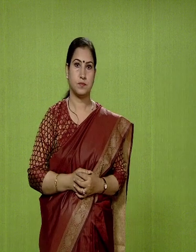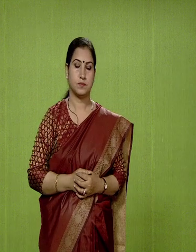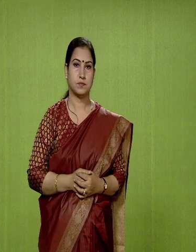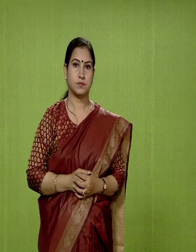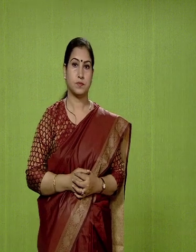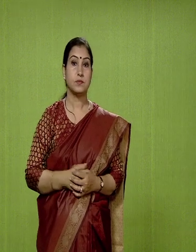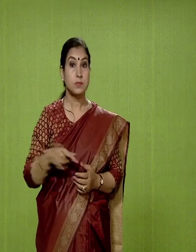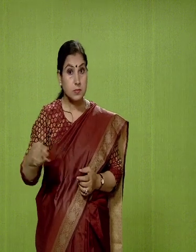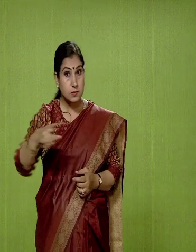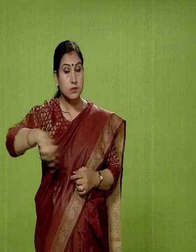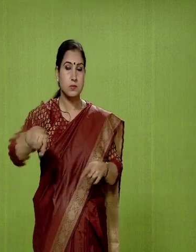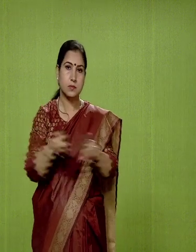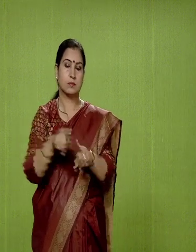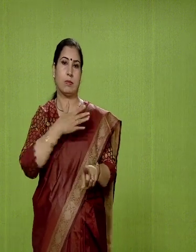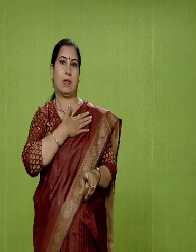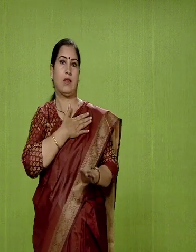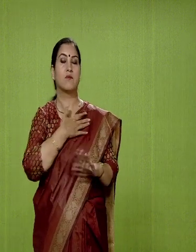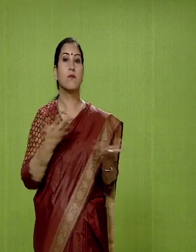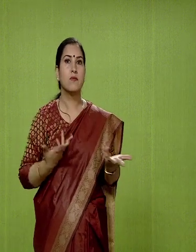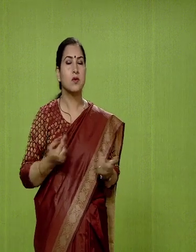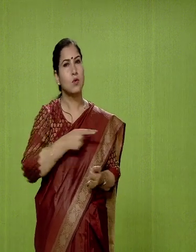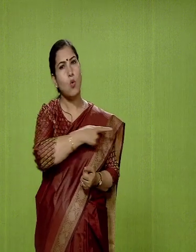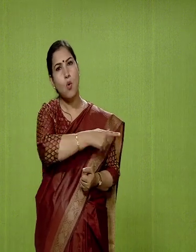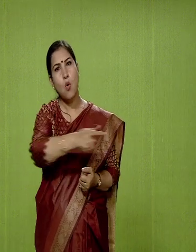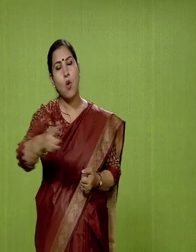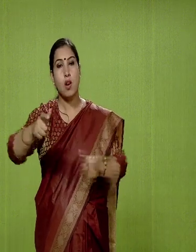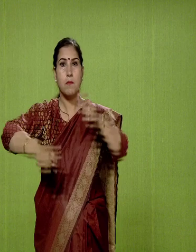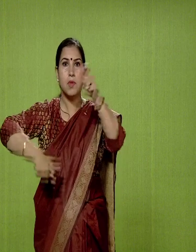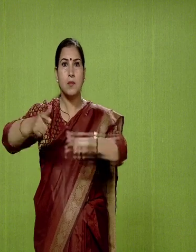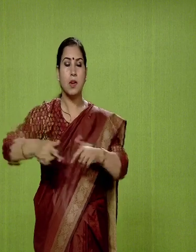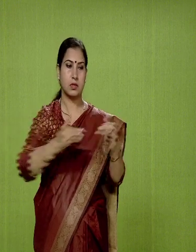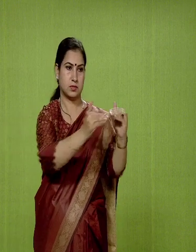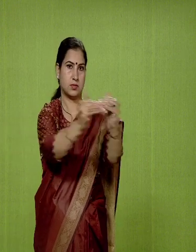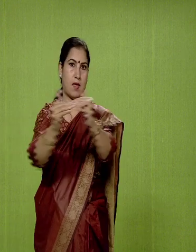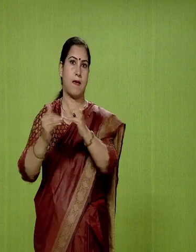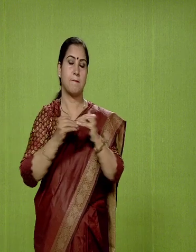He also believed that all the people should be treated equally